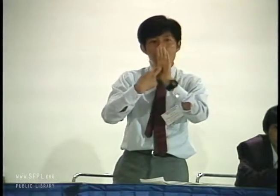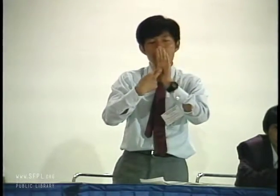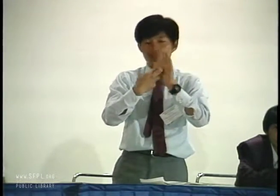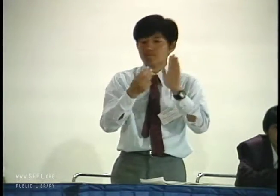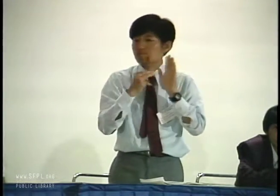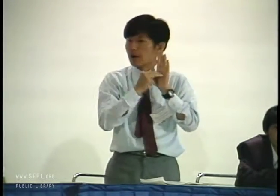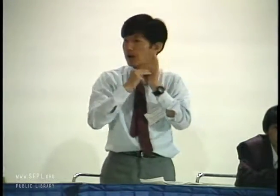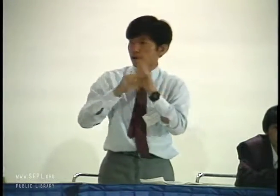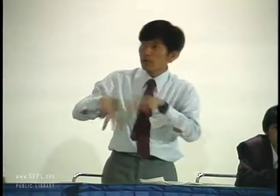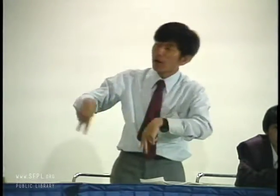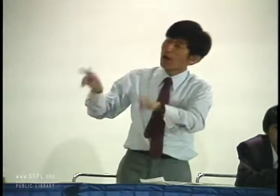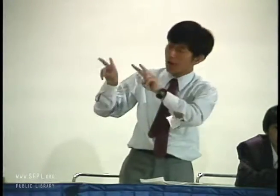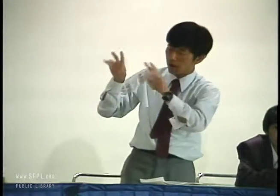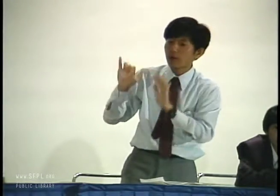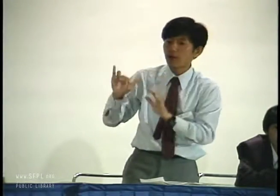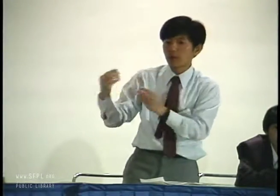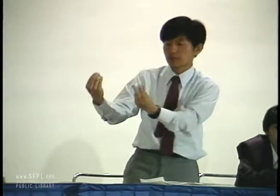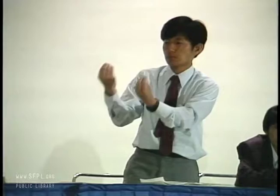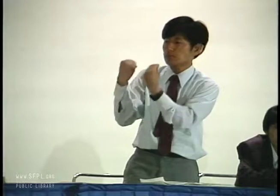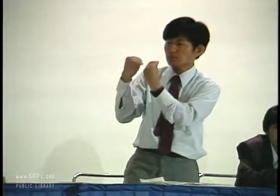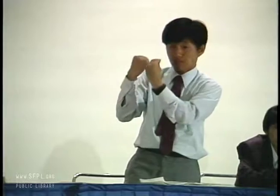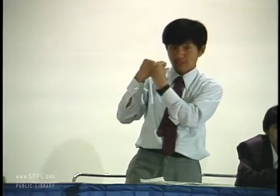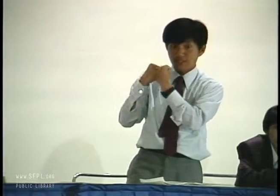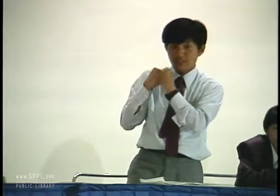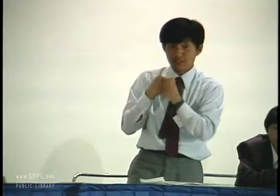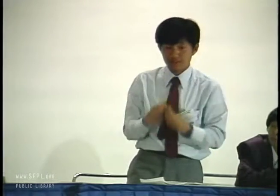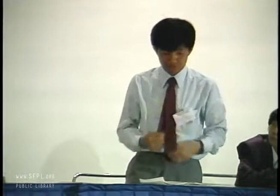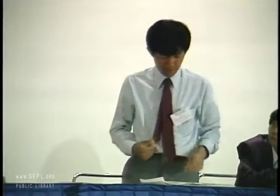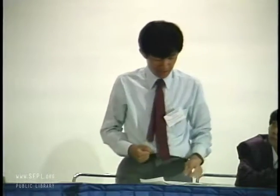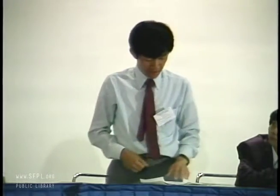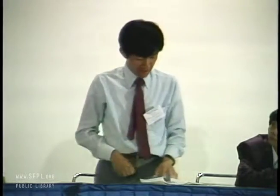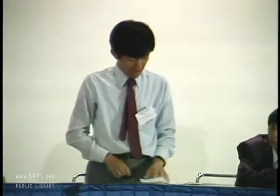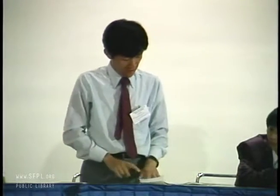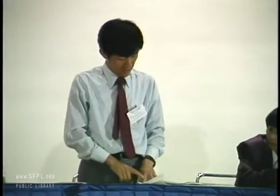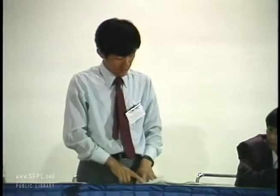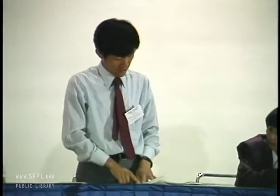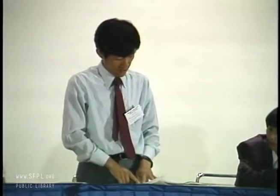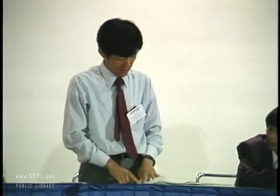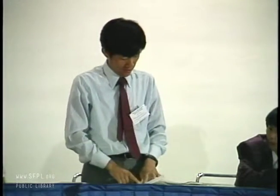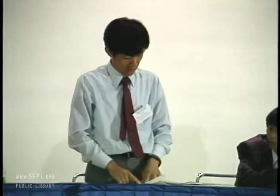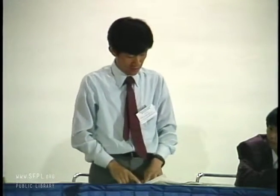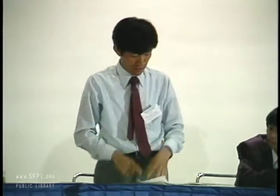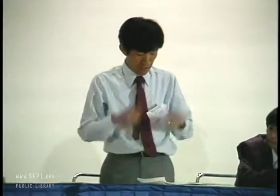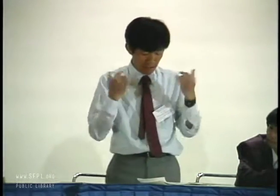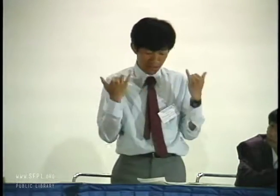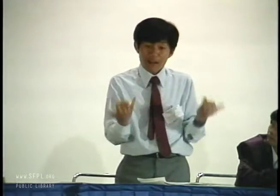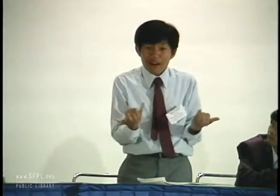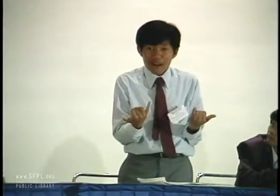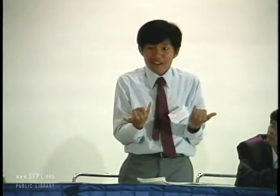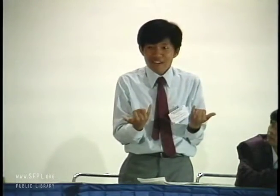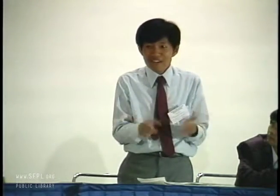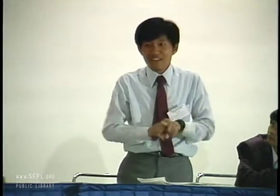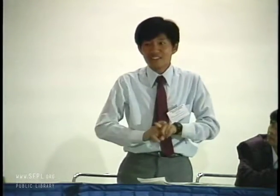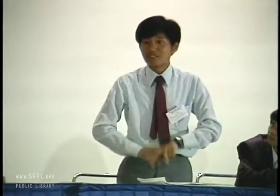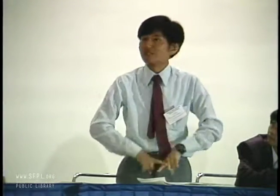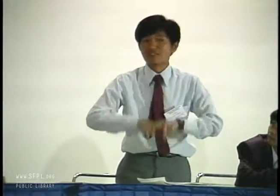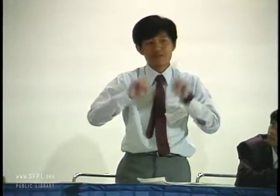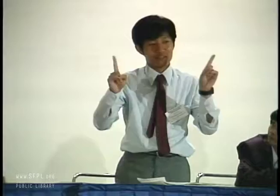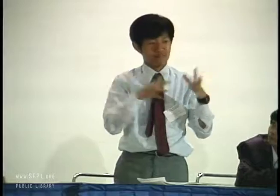important experience. He was a very important role model to me in that teaching function. But now